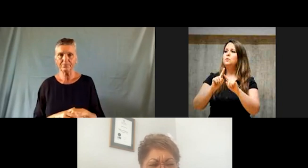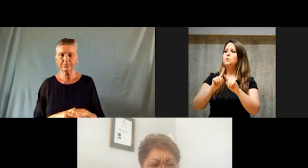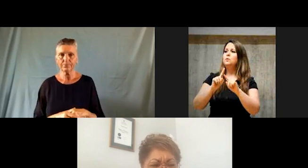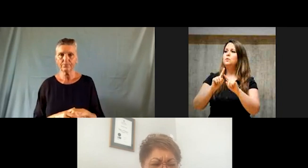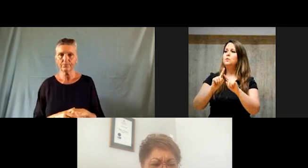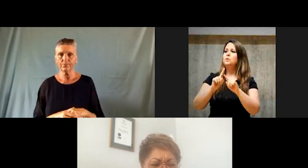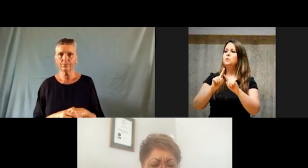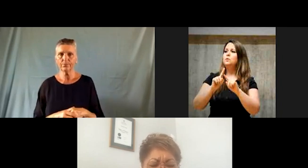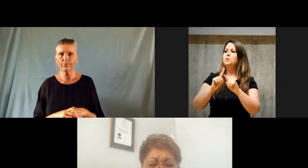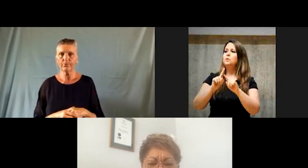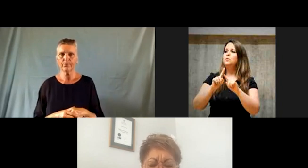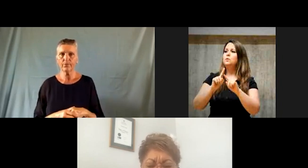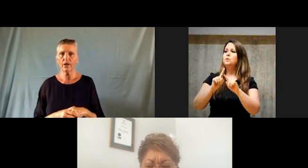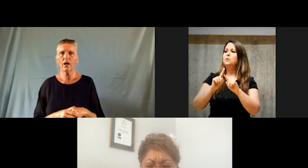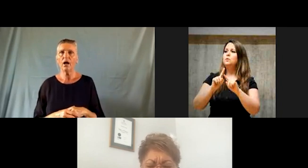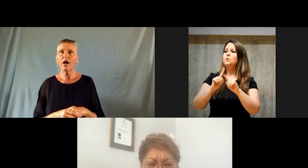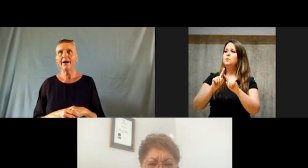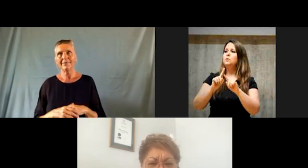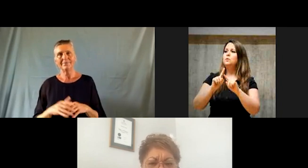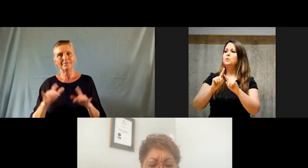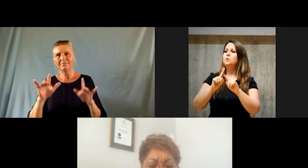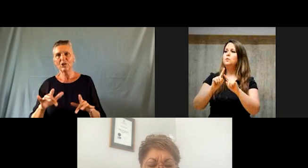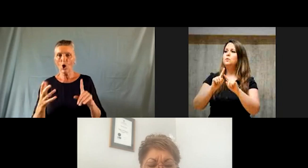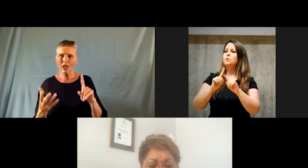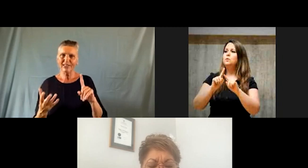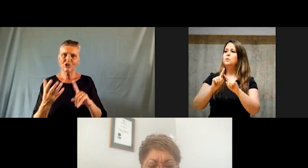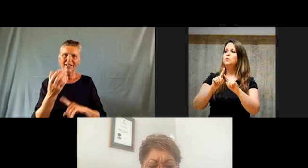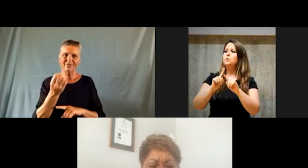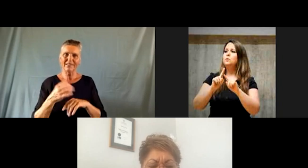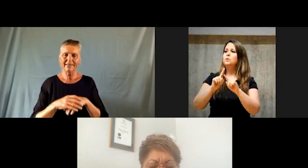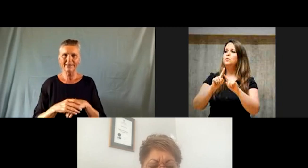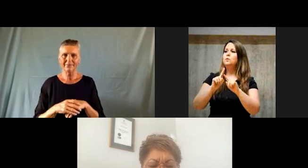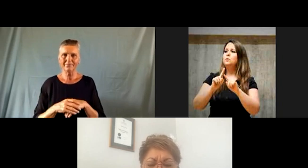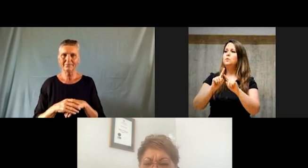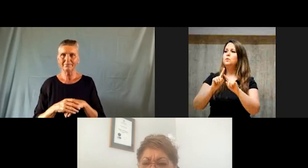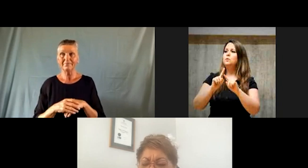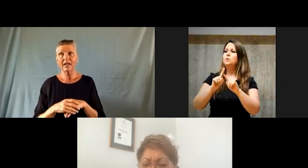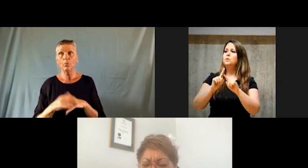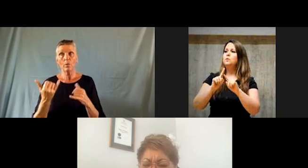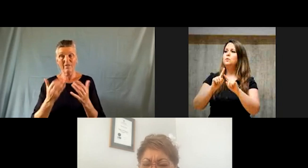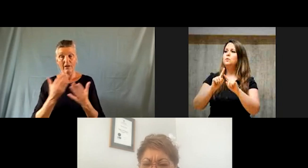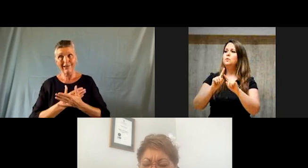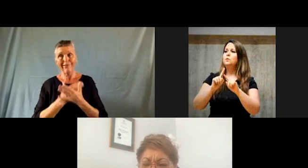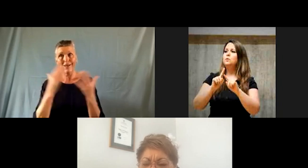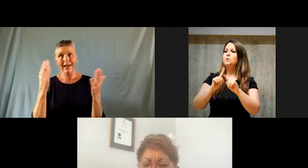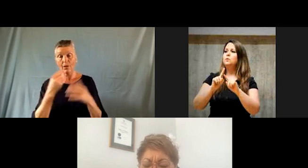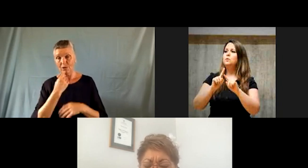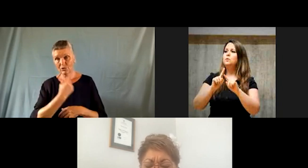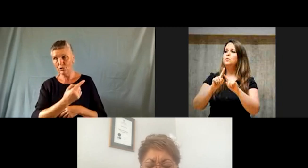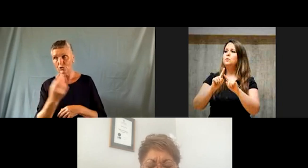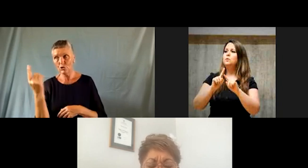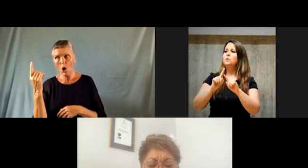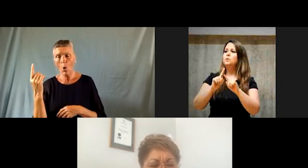what we did not achieve, and we made that very clear to the minister's